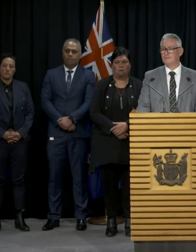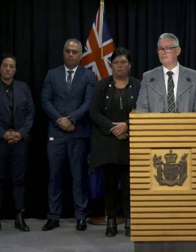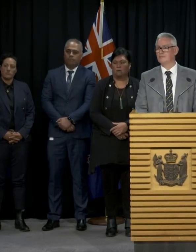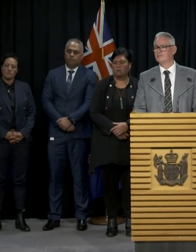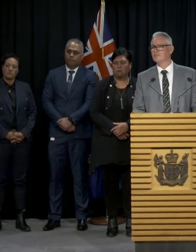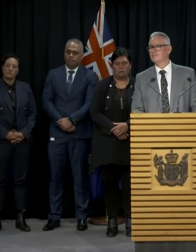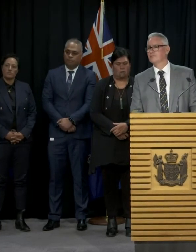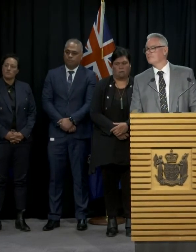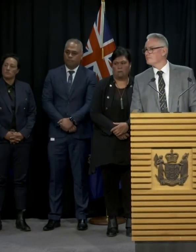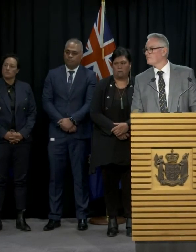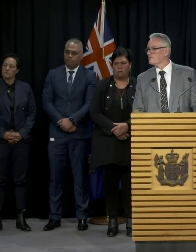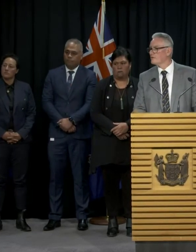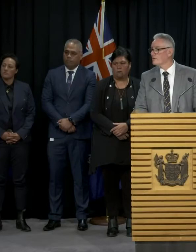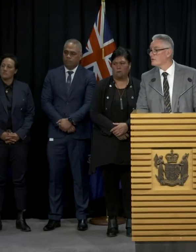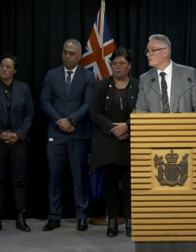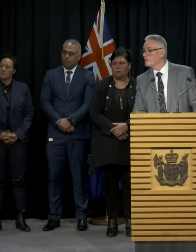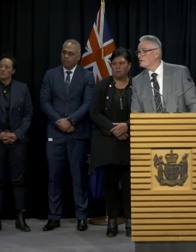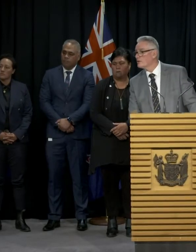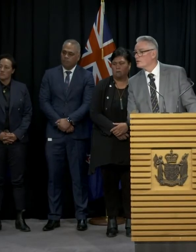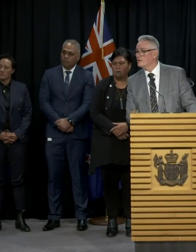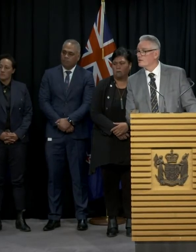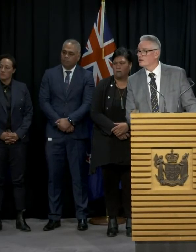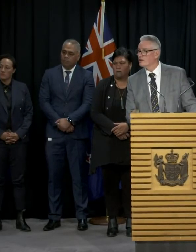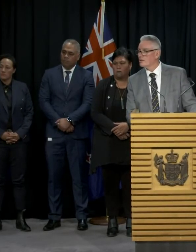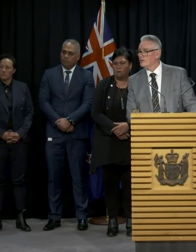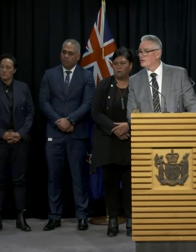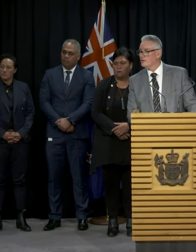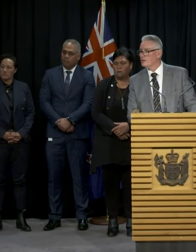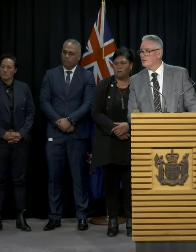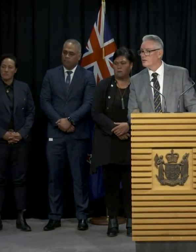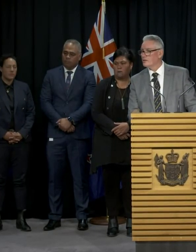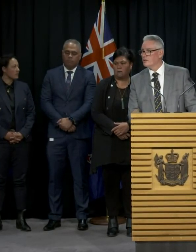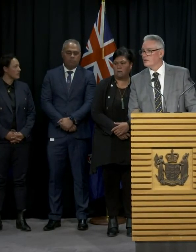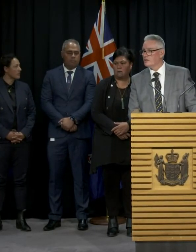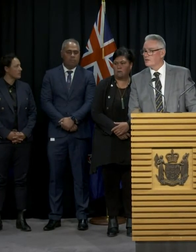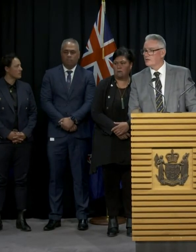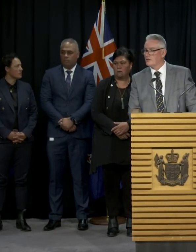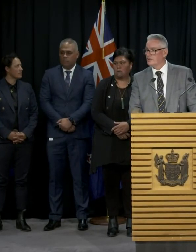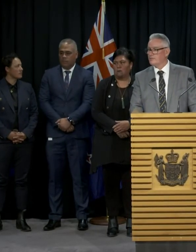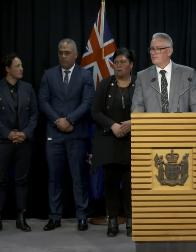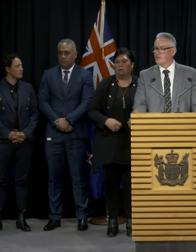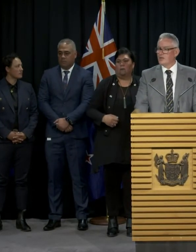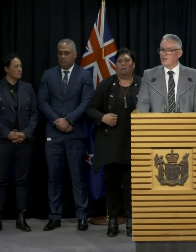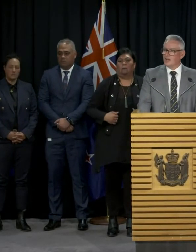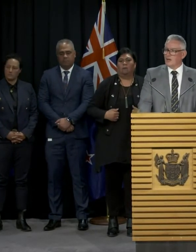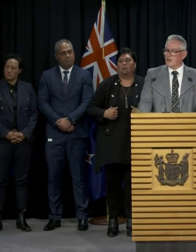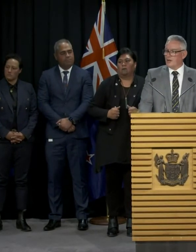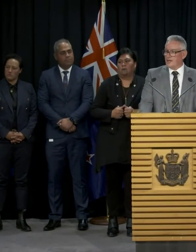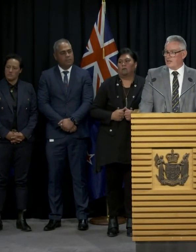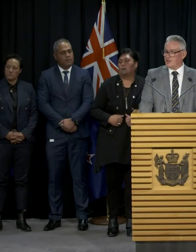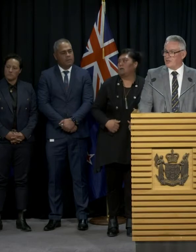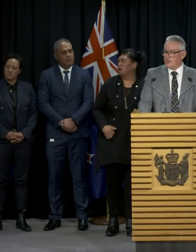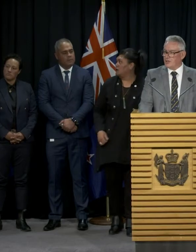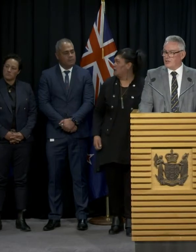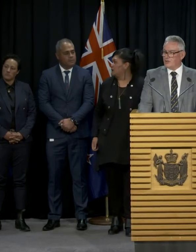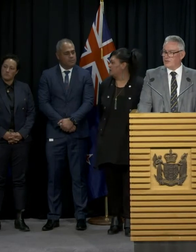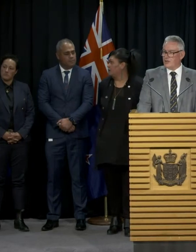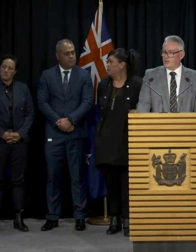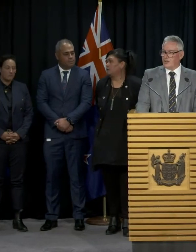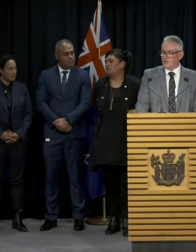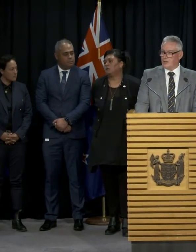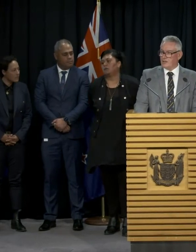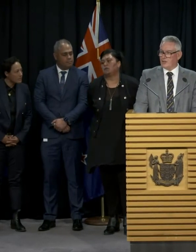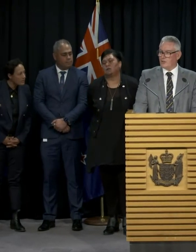Ngā RNZ o Oranga Tamariki, ngā mahi he o Oranga Tamariki. E kite ana